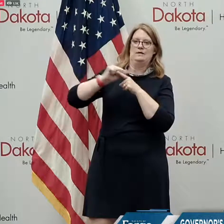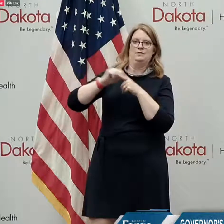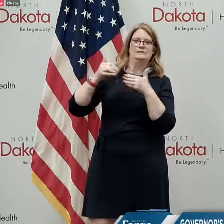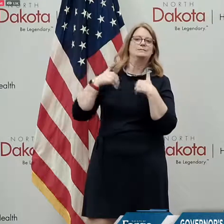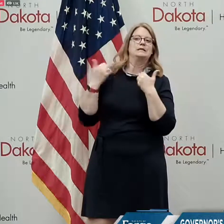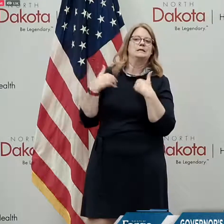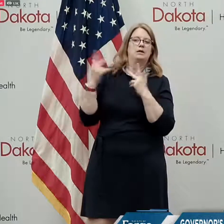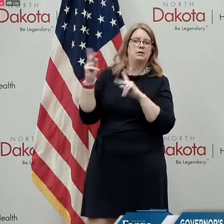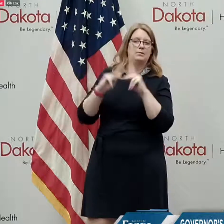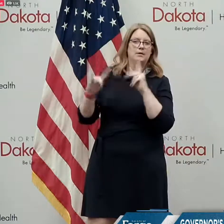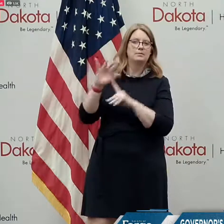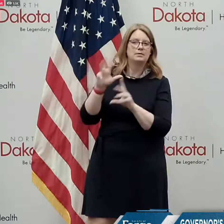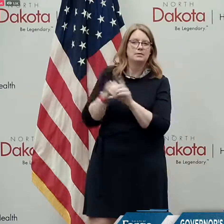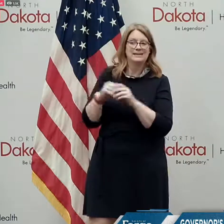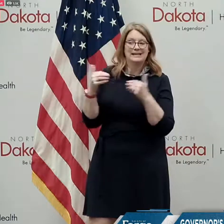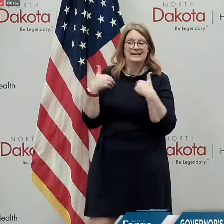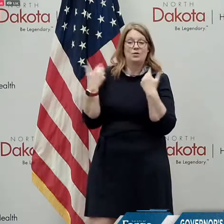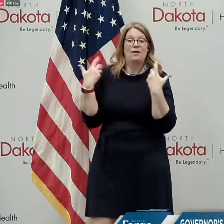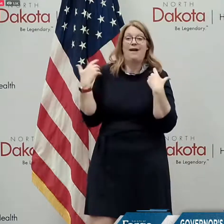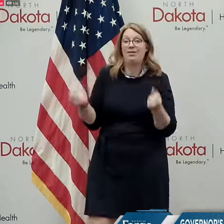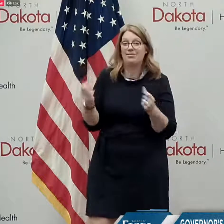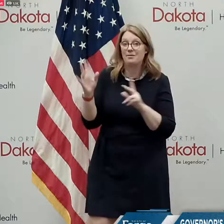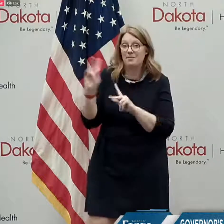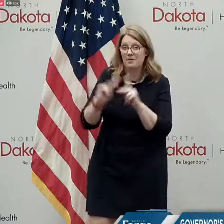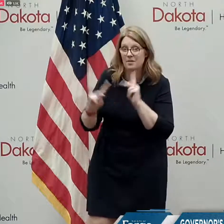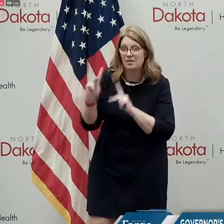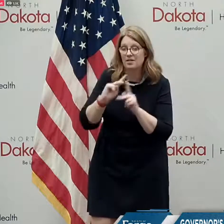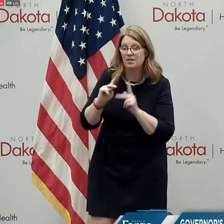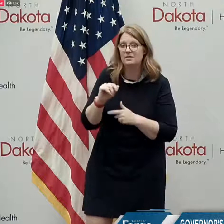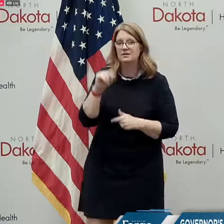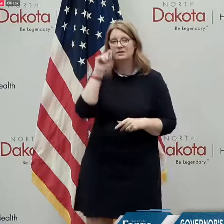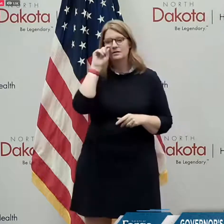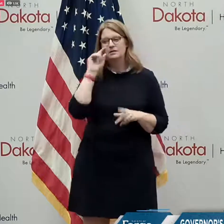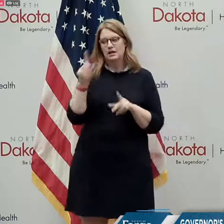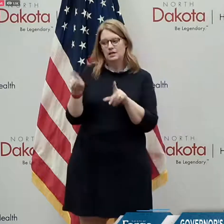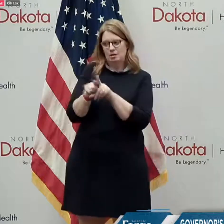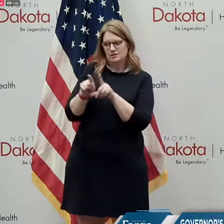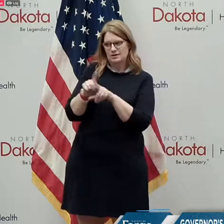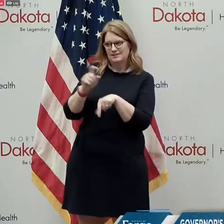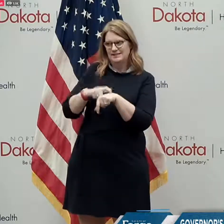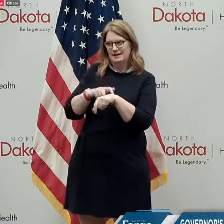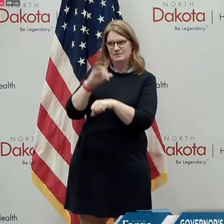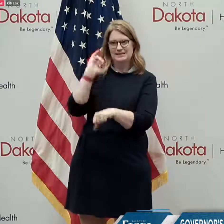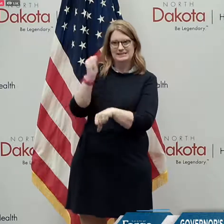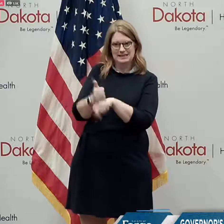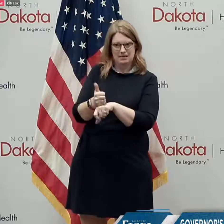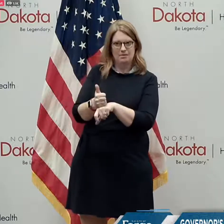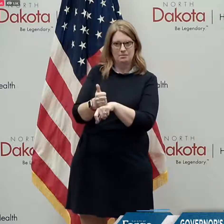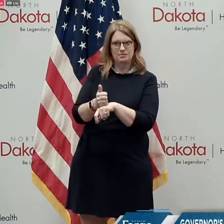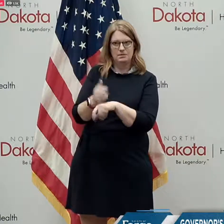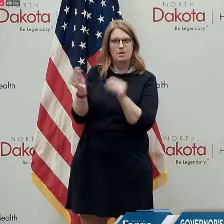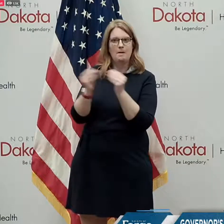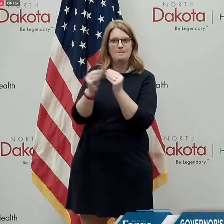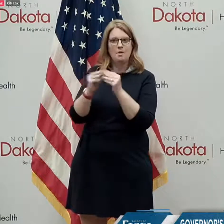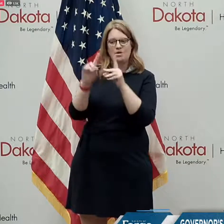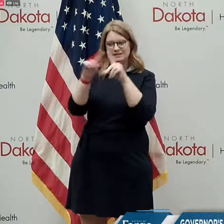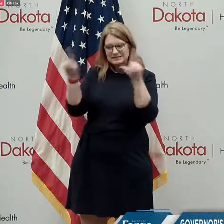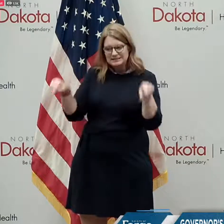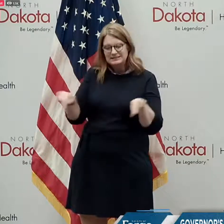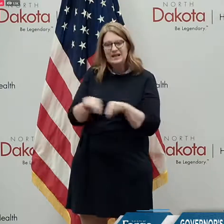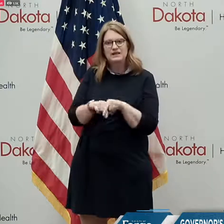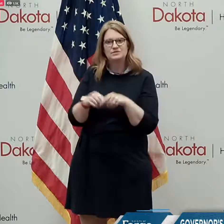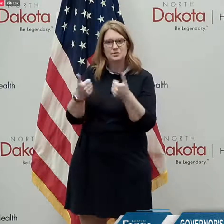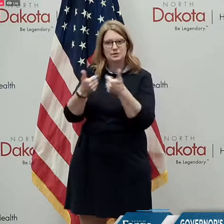people involved, younger, healthy people. But then also they've got time to set up their polling locations with more signage for spacing,